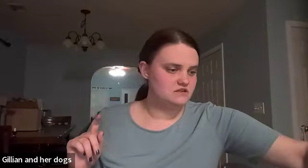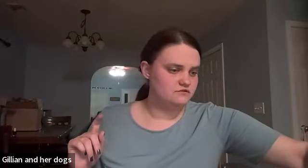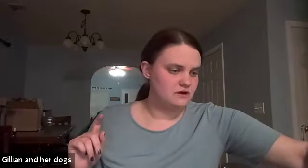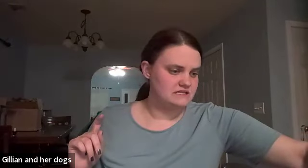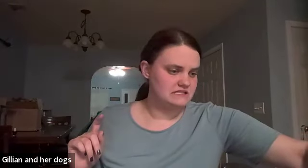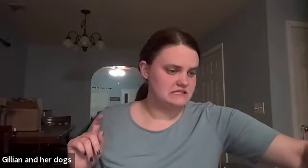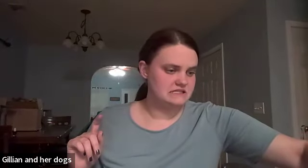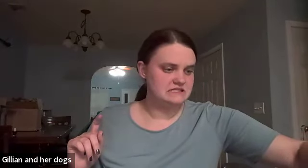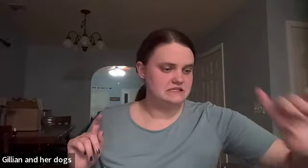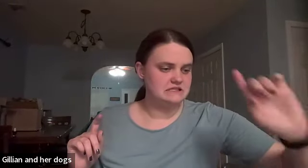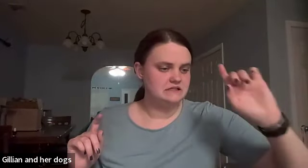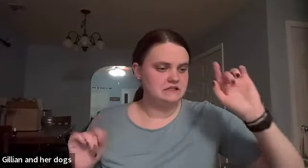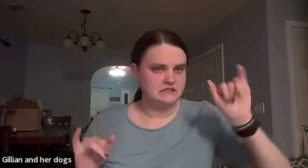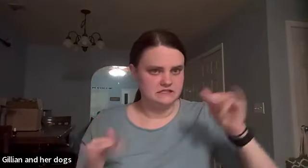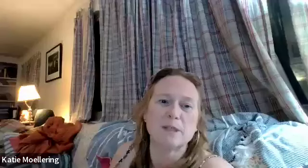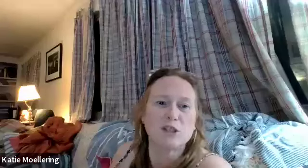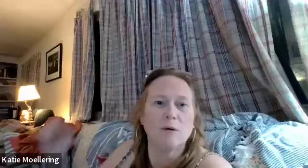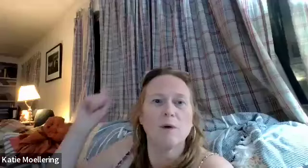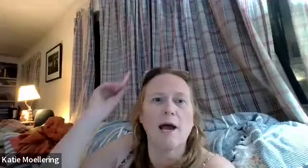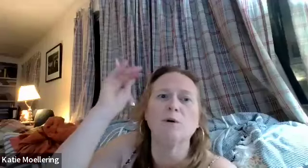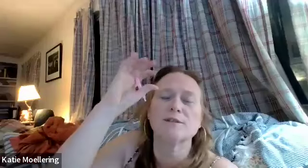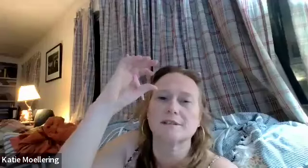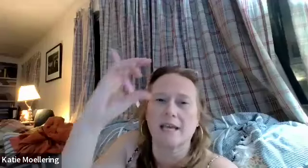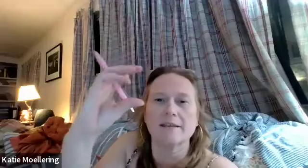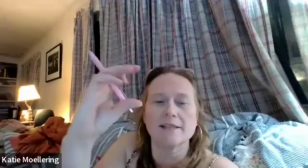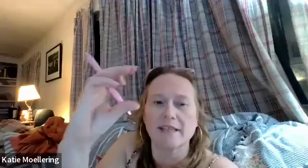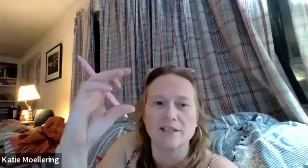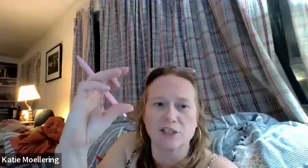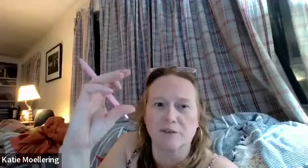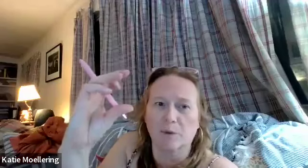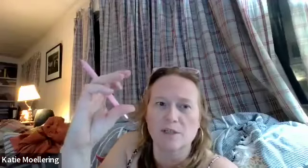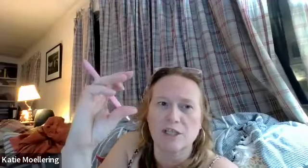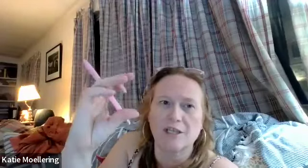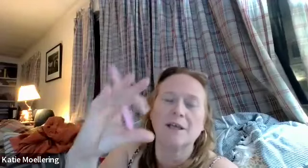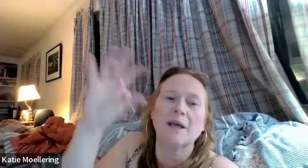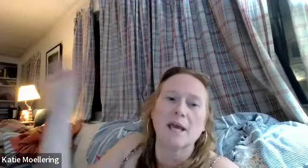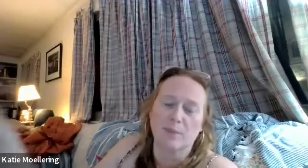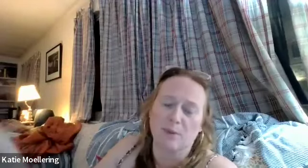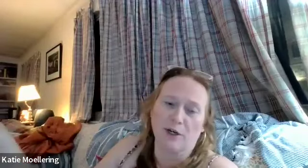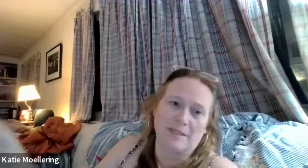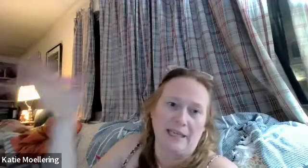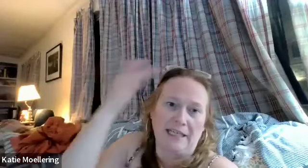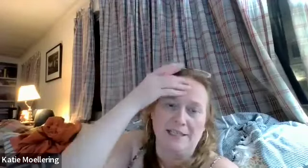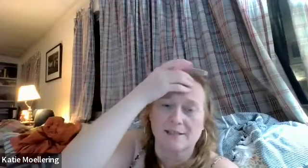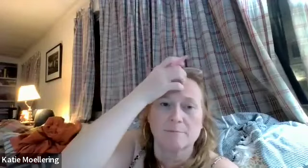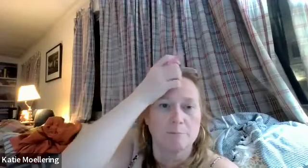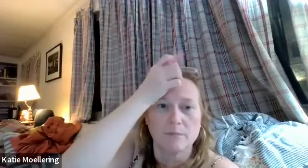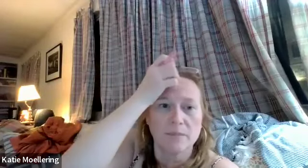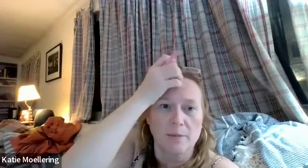to the phrases. We can This- push well, I will take that section of the worksheet and Mhm. put it on miscellaneous. So